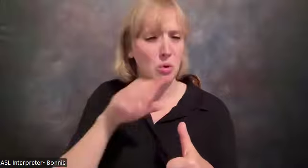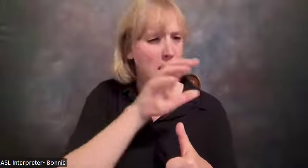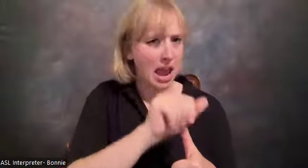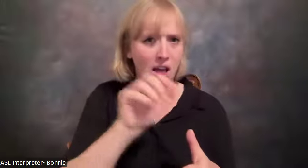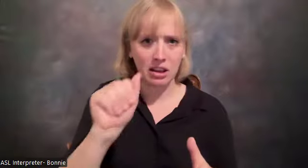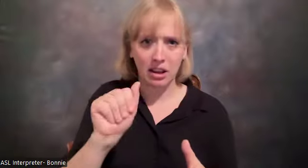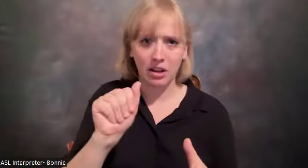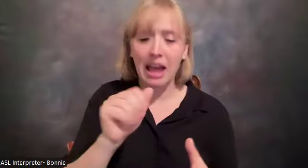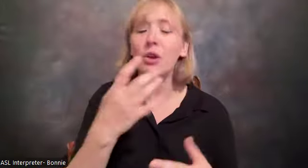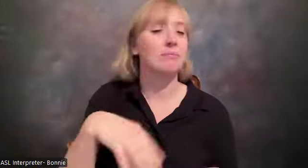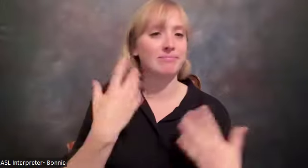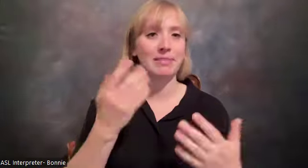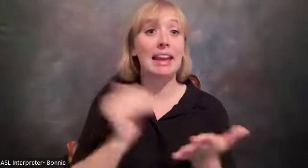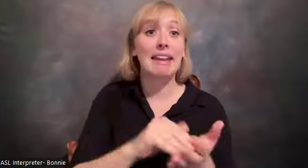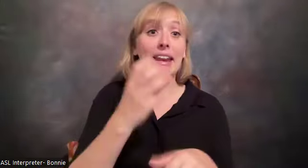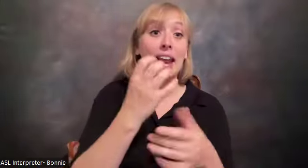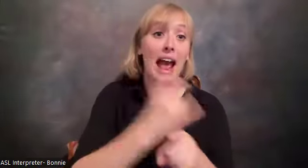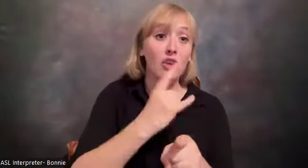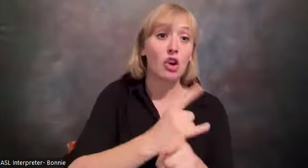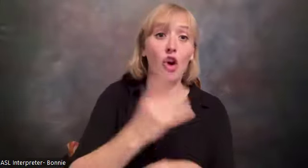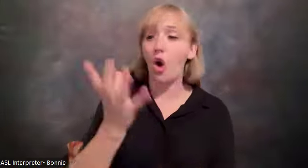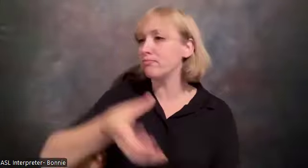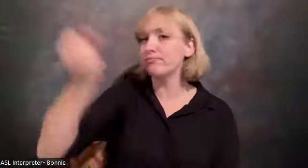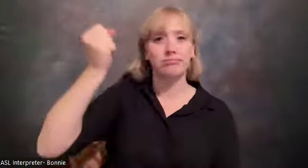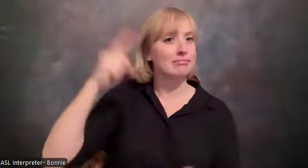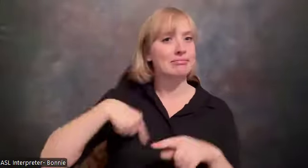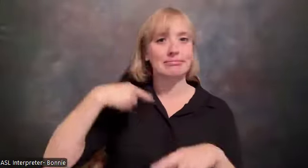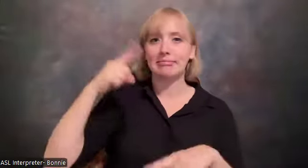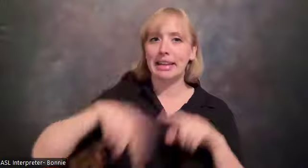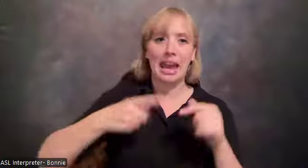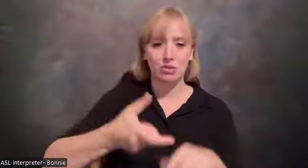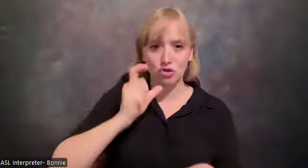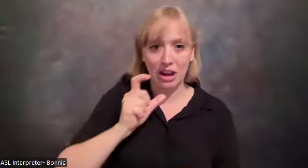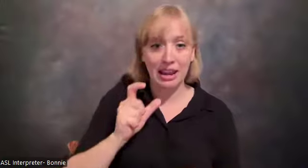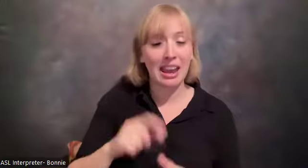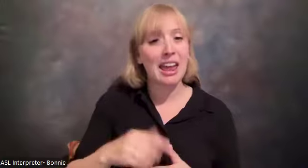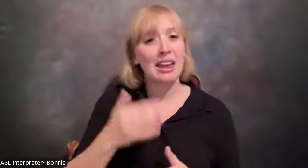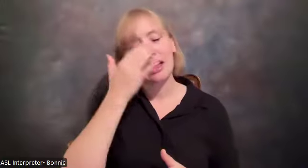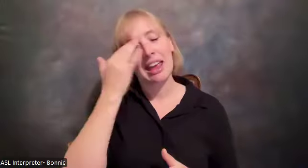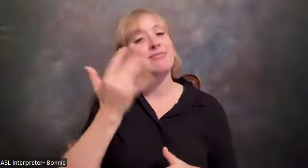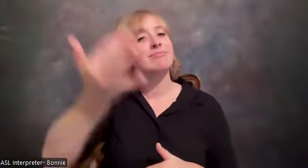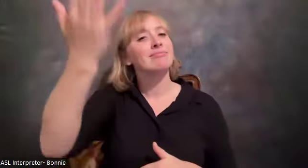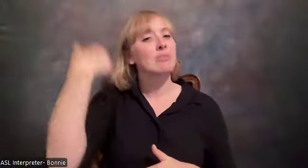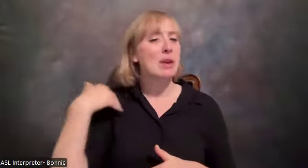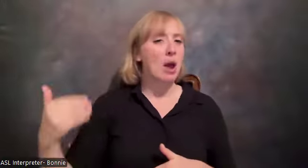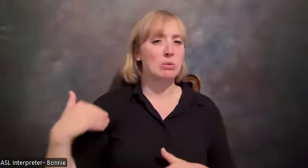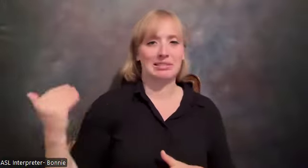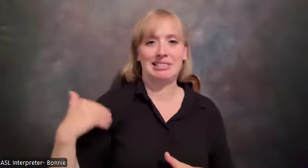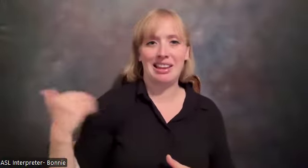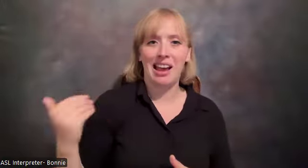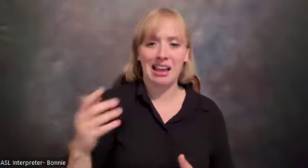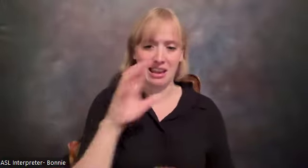taken away from me, not the first time. And whereas before, when alcohol had been taken away from me, I was always put into